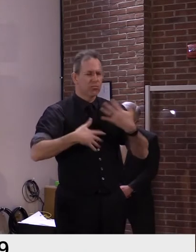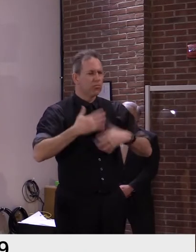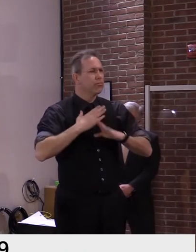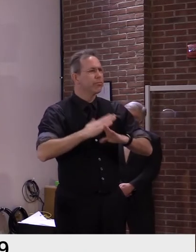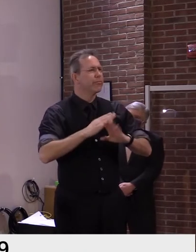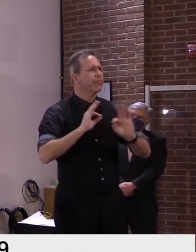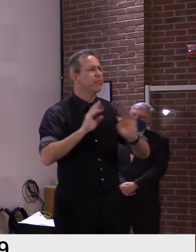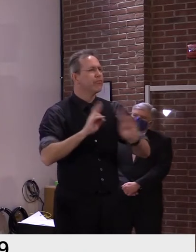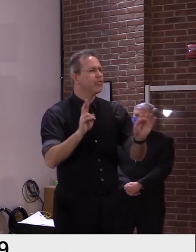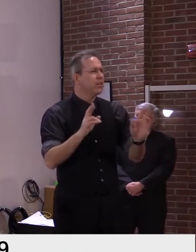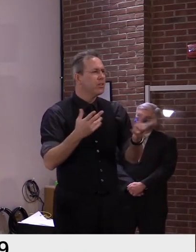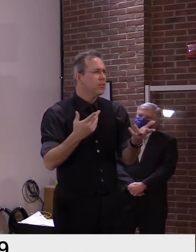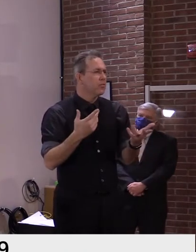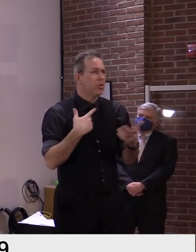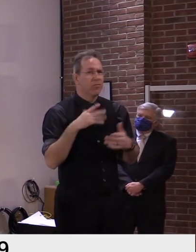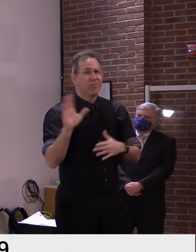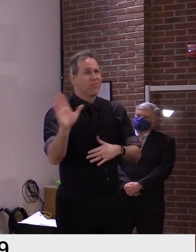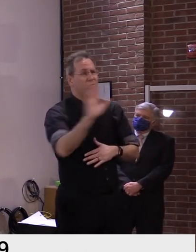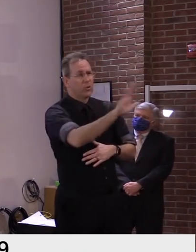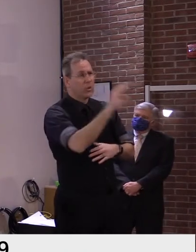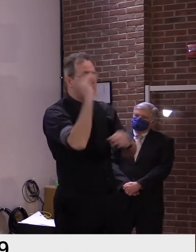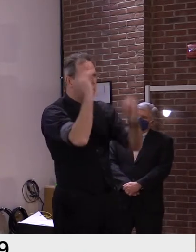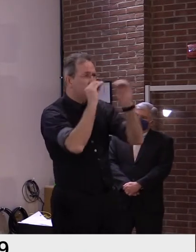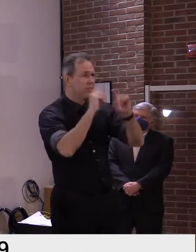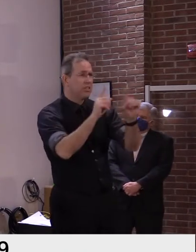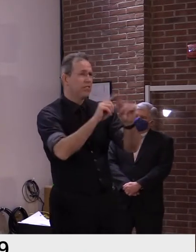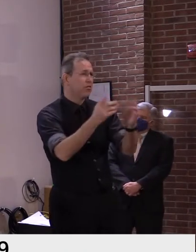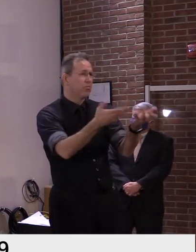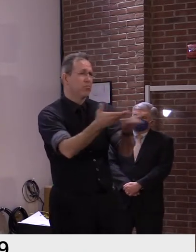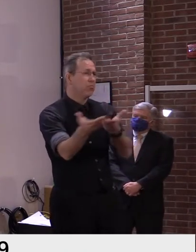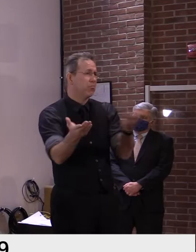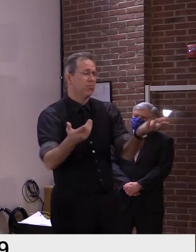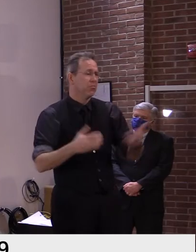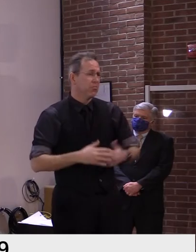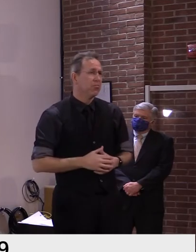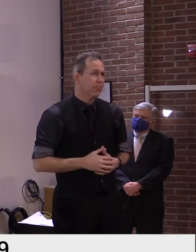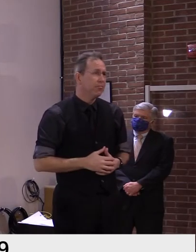more next week. Commissioner Levine.